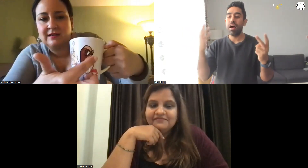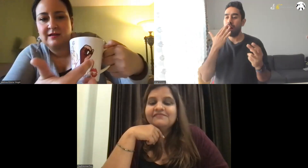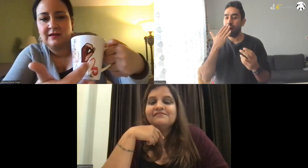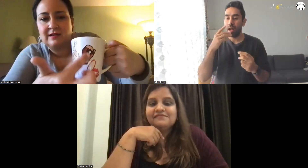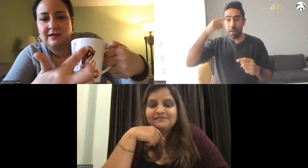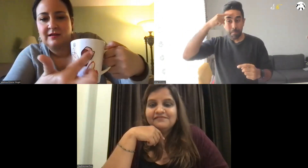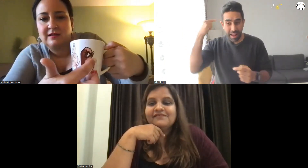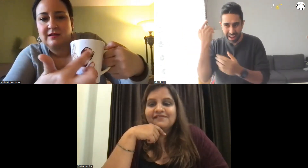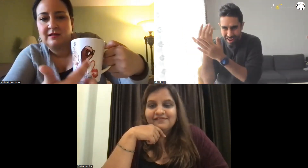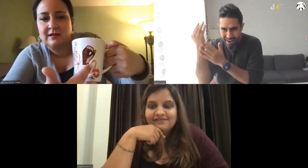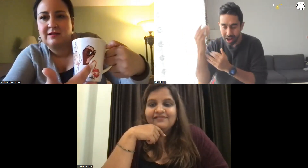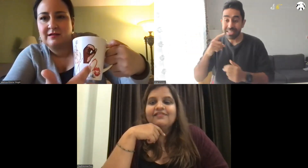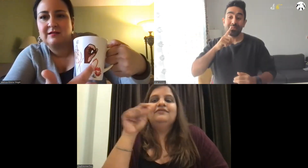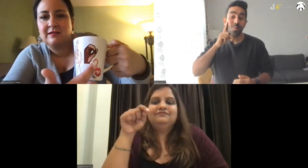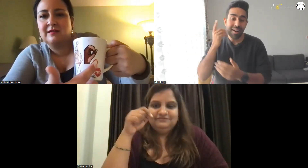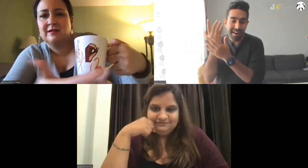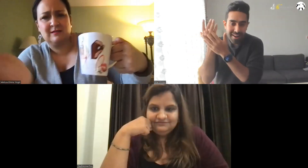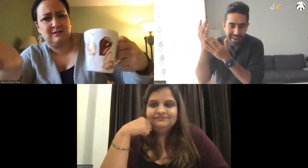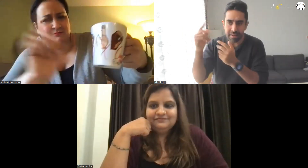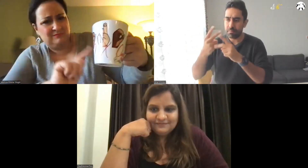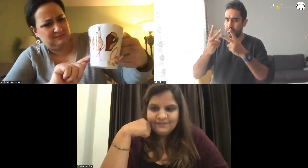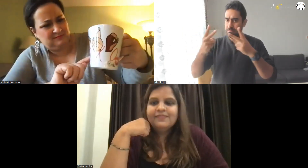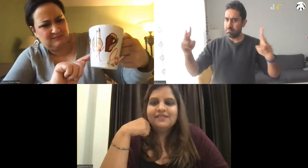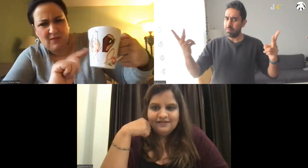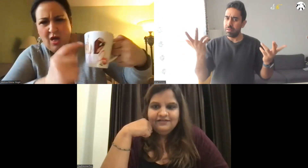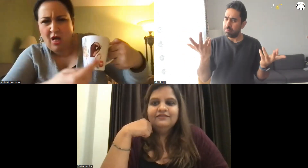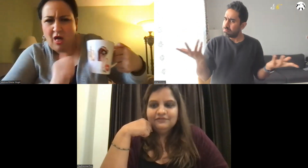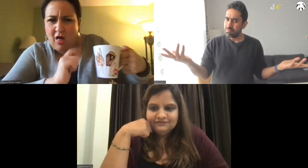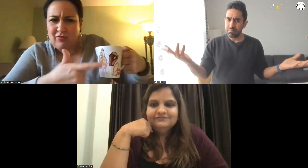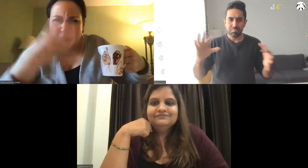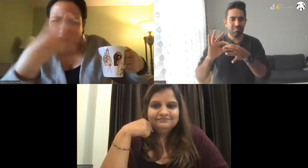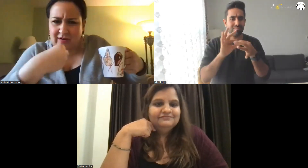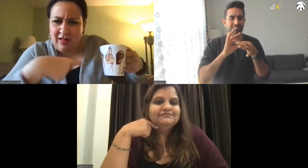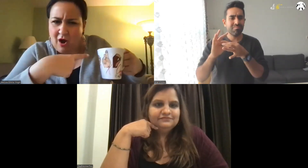the different color. You can see how, people with vitiligo and